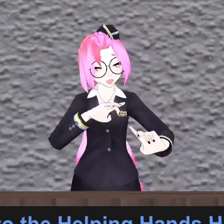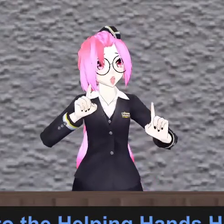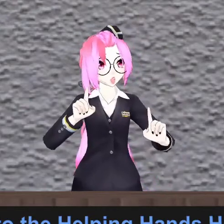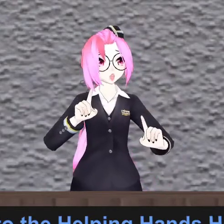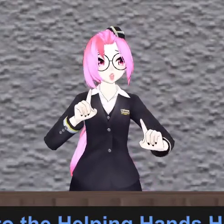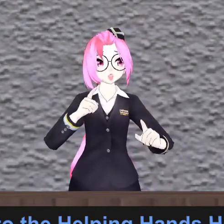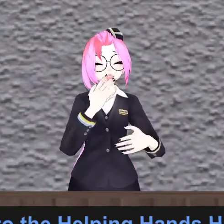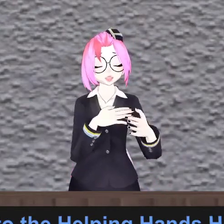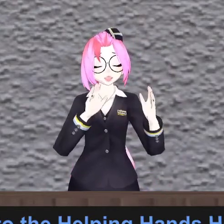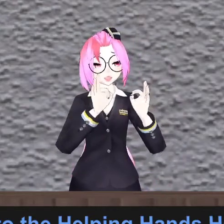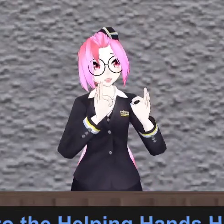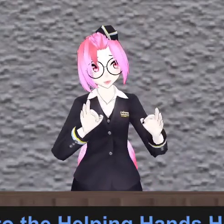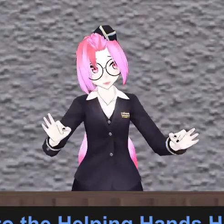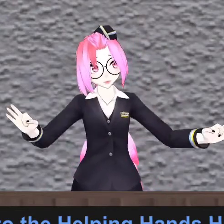But it is something that's very